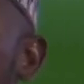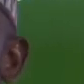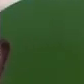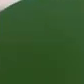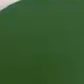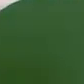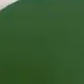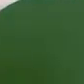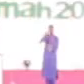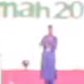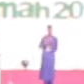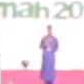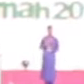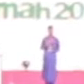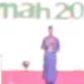akfara."